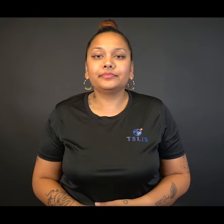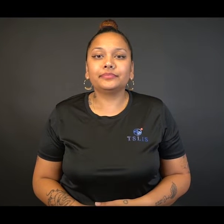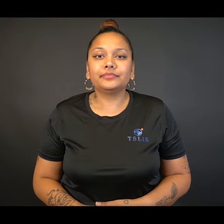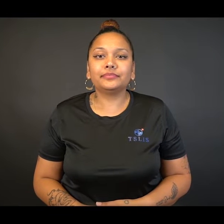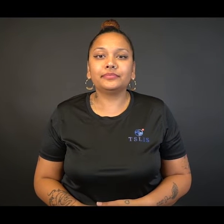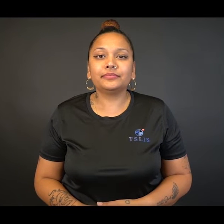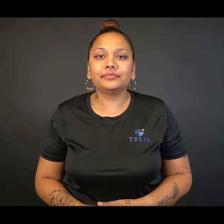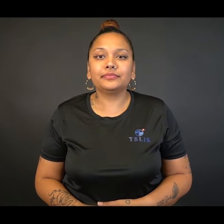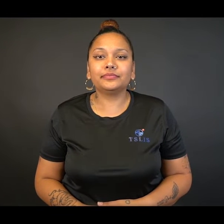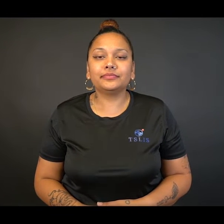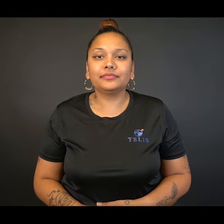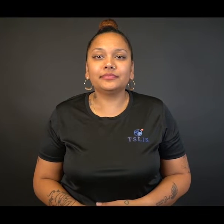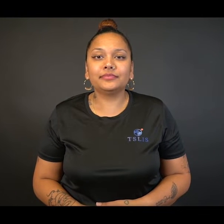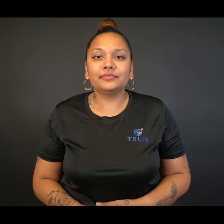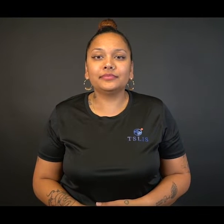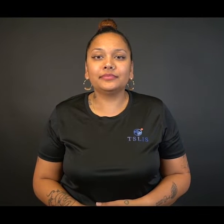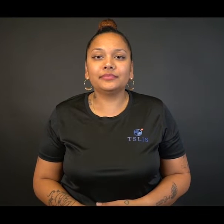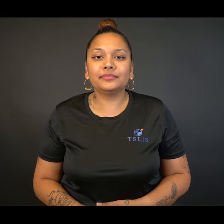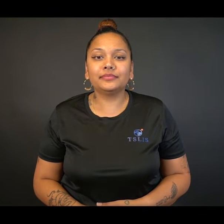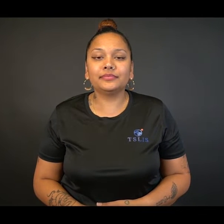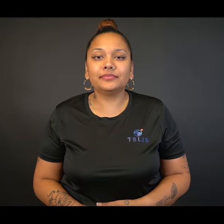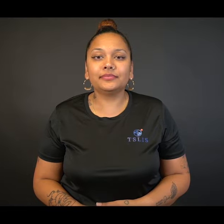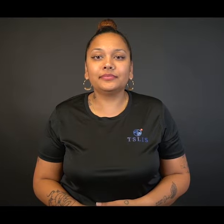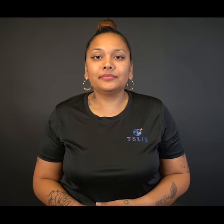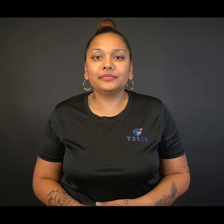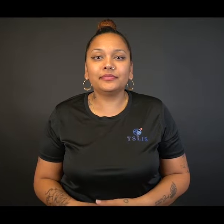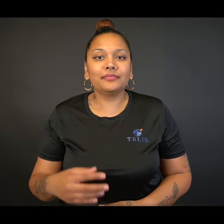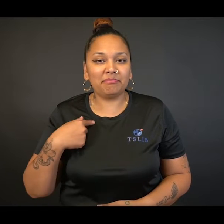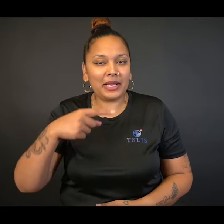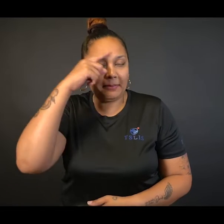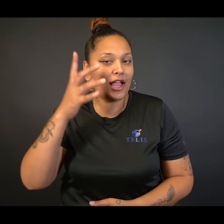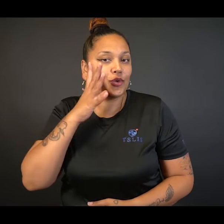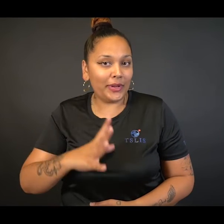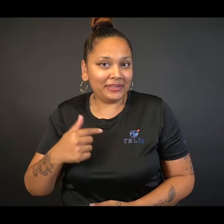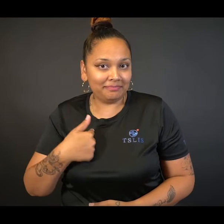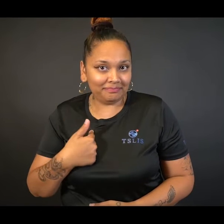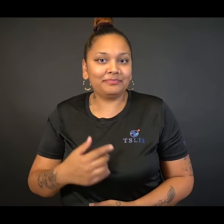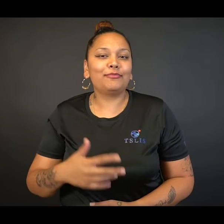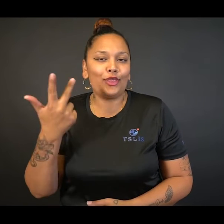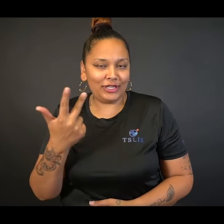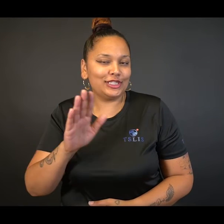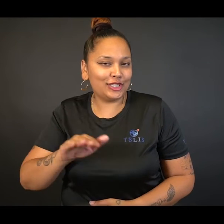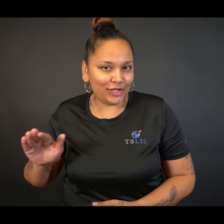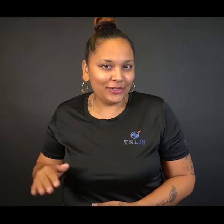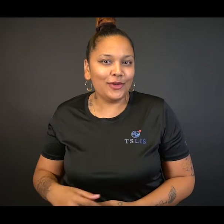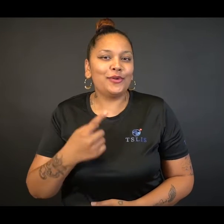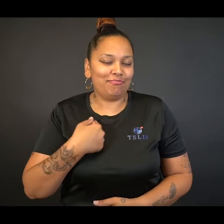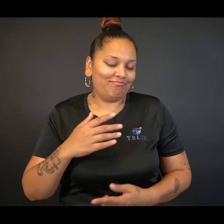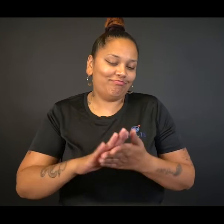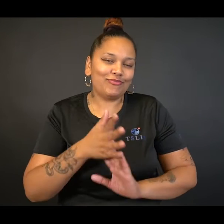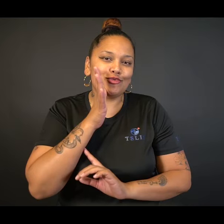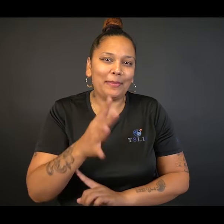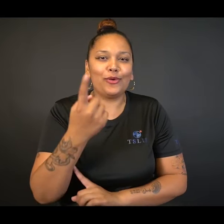My name is Ingrid Palmer. I'm a Black female, mom of 3, grandmother of 1, social justice advocate, and